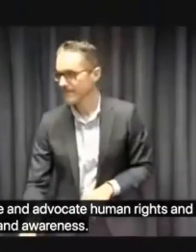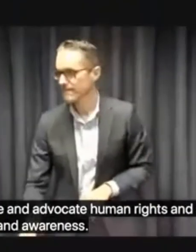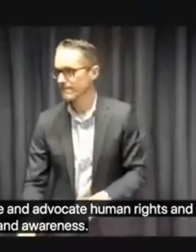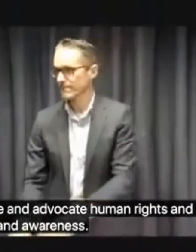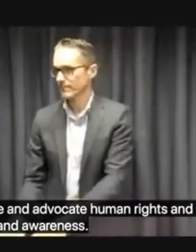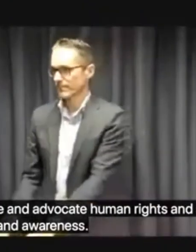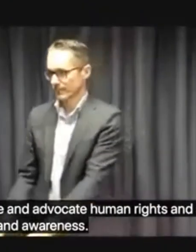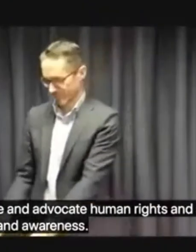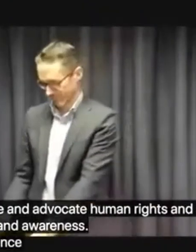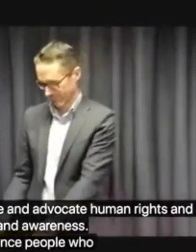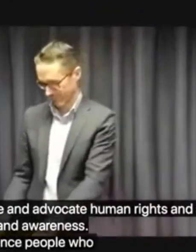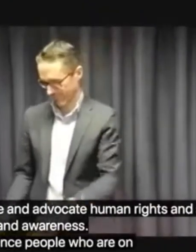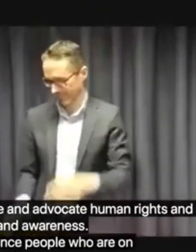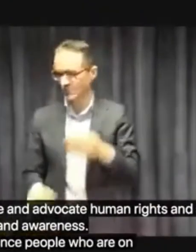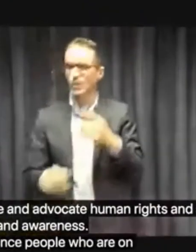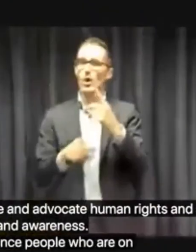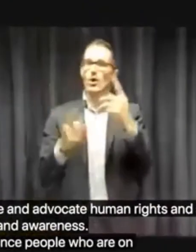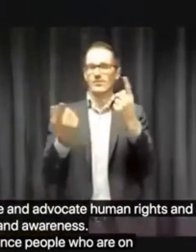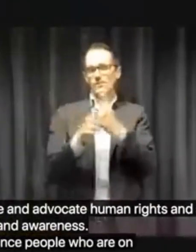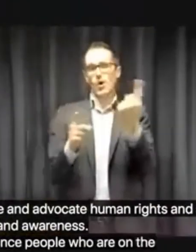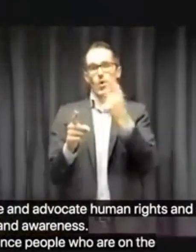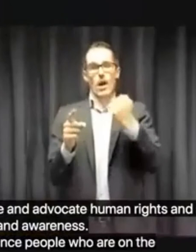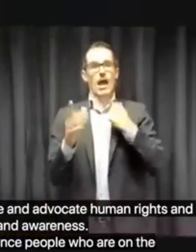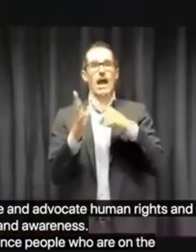So just keep that in mind.